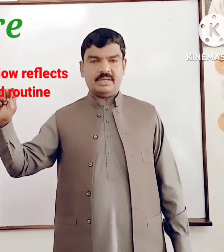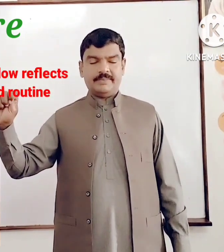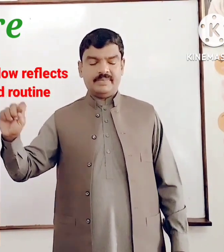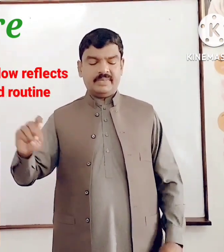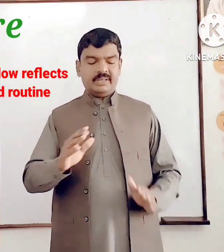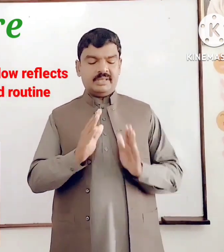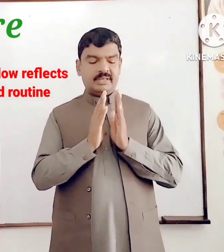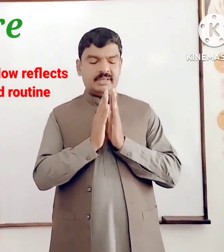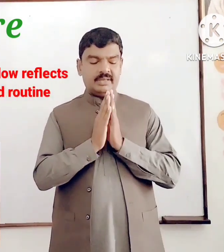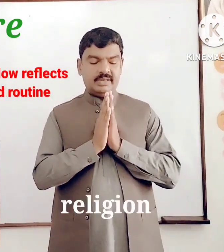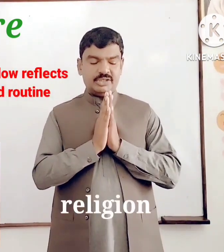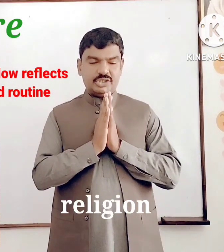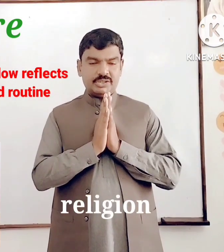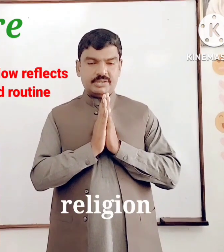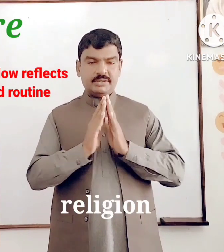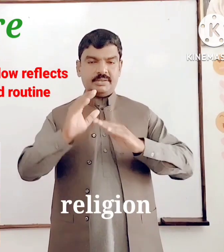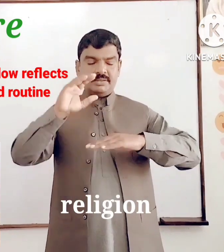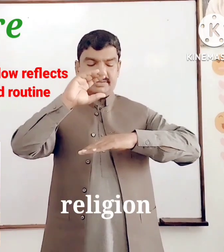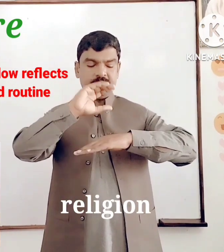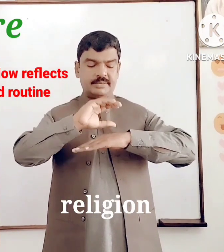The religion